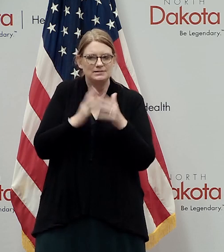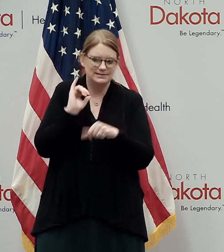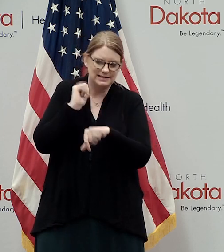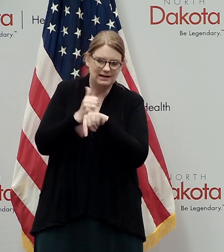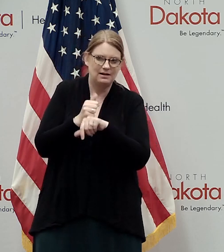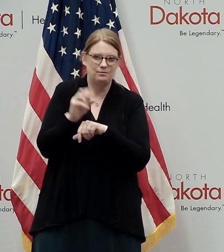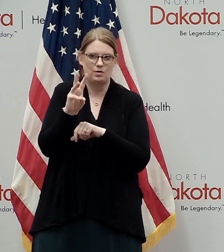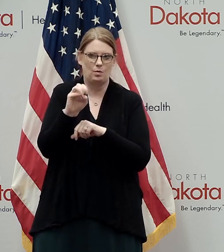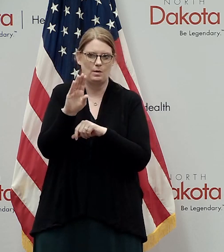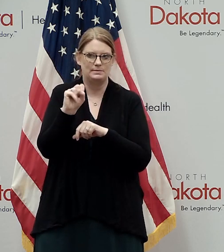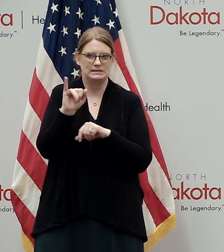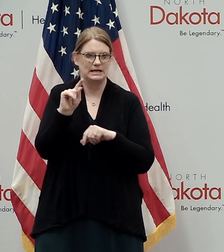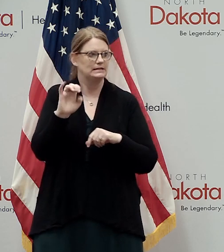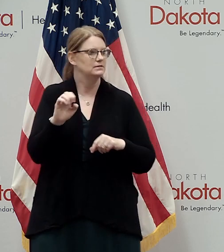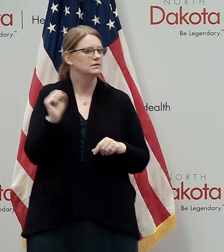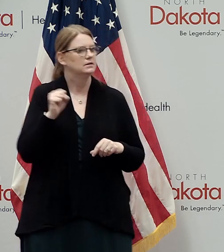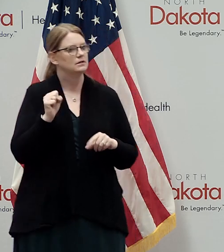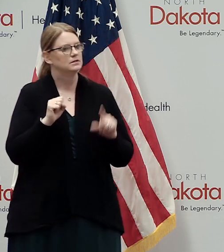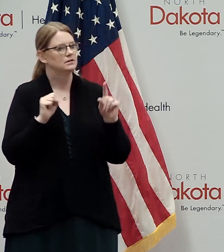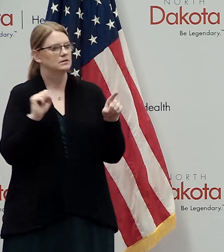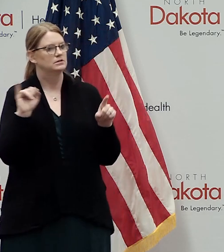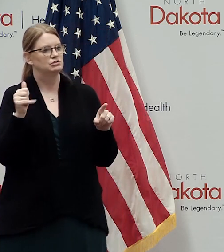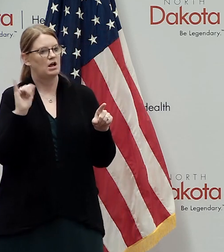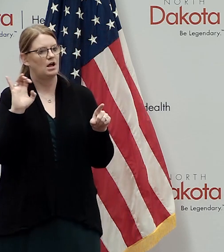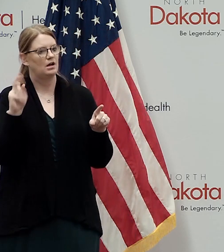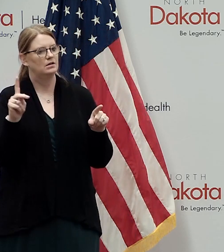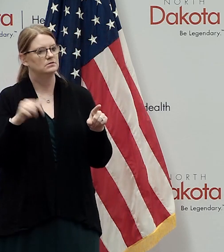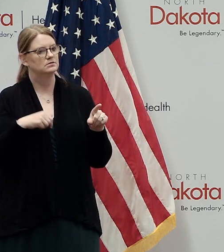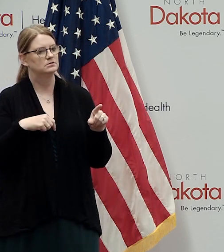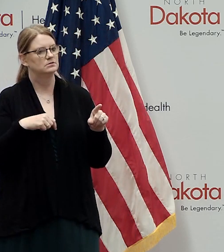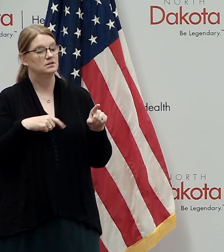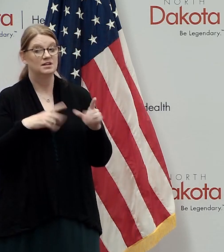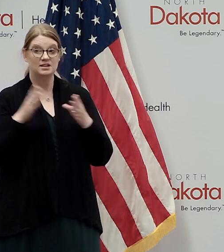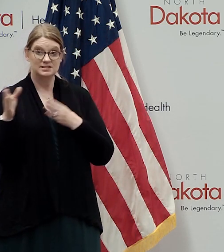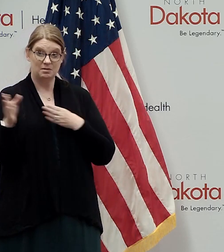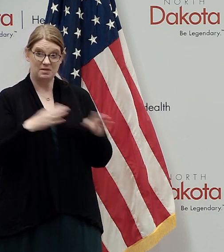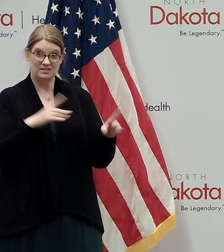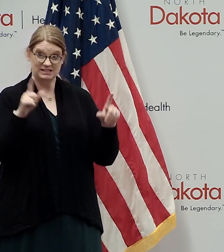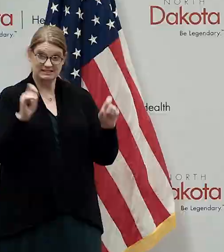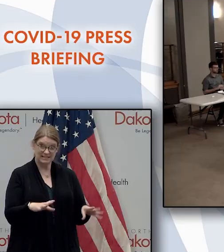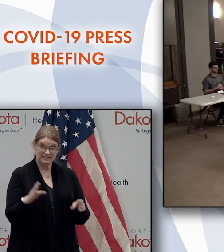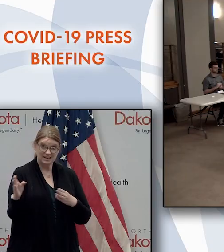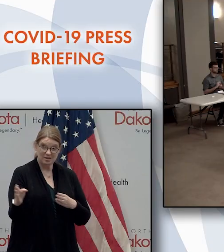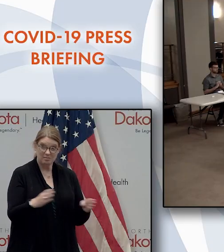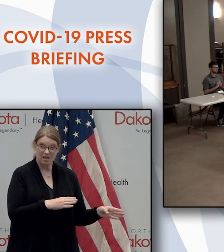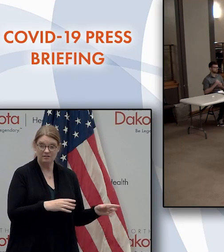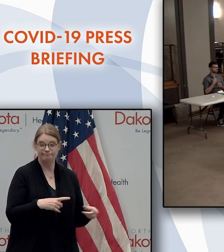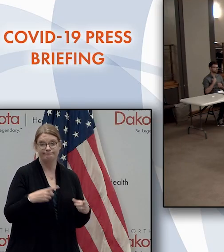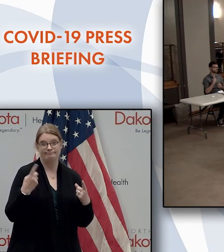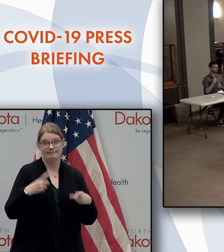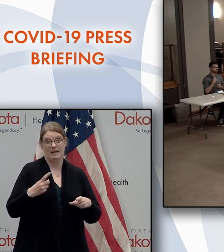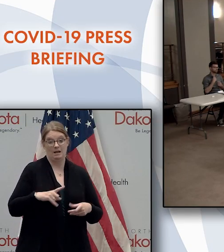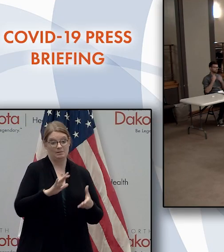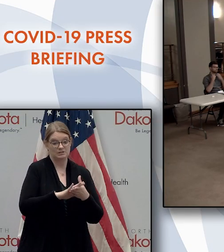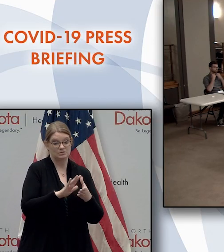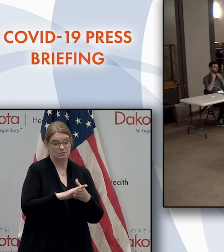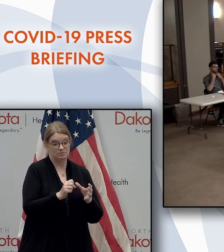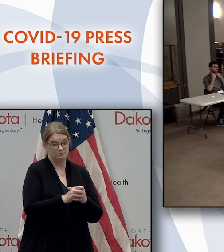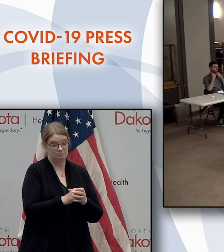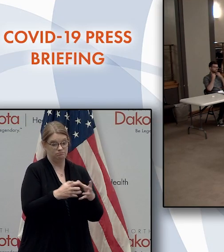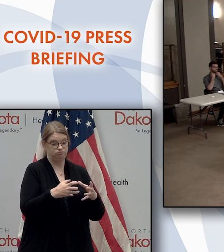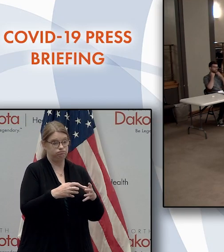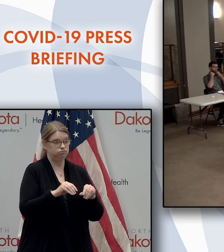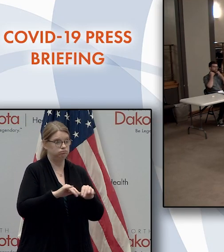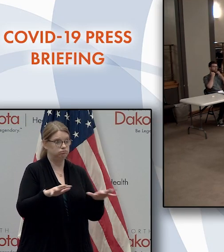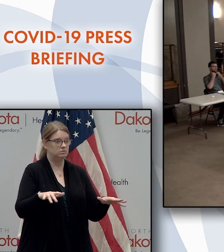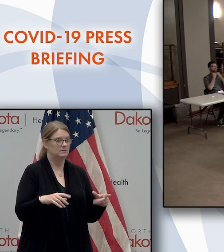website. Yes. Testing plan for students if there's an outbreak in a school. The governor has spoken a lot